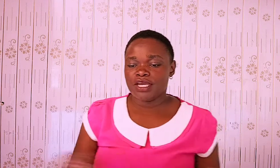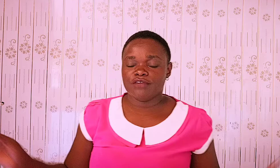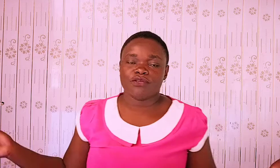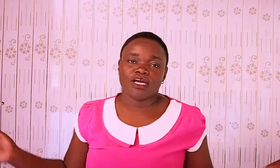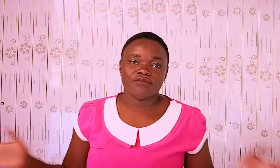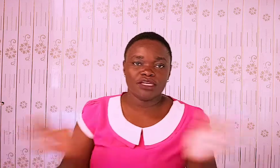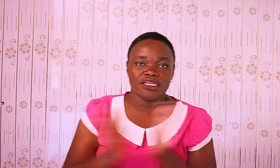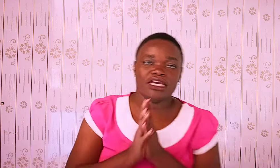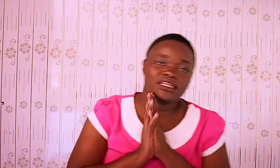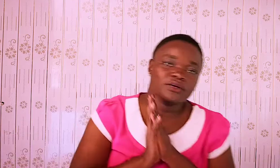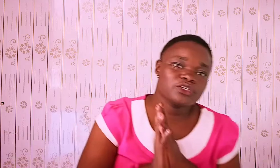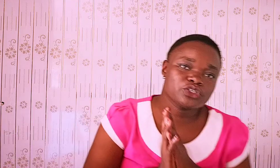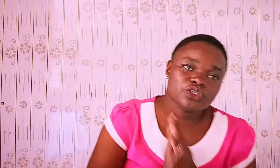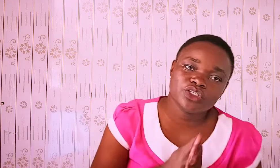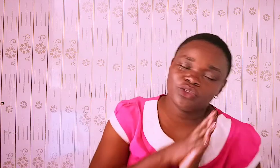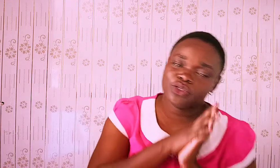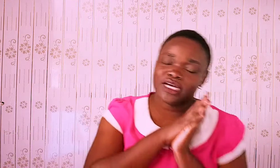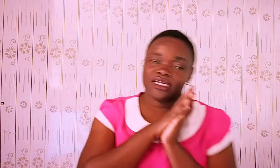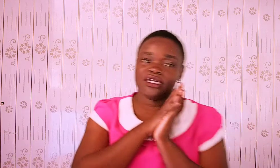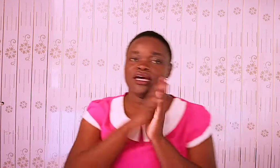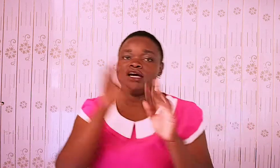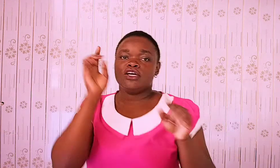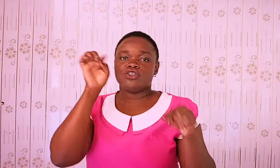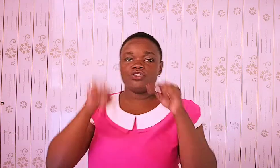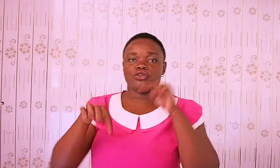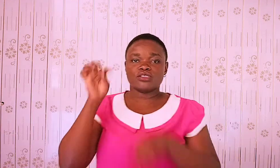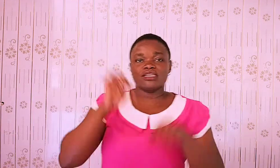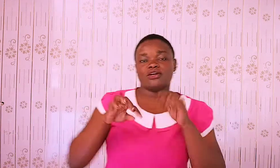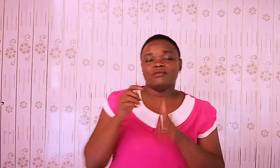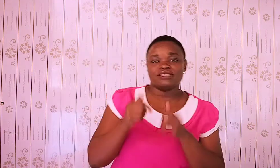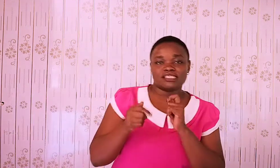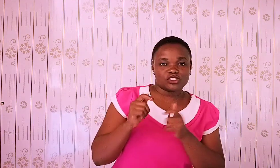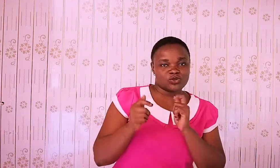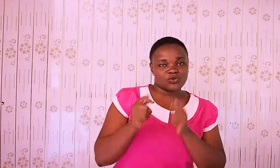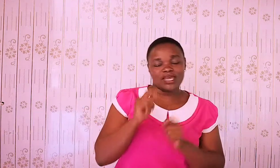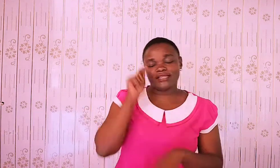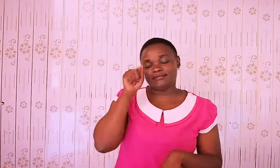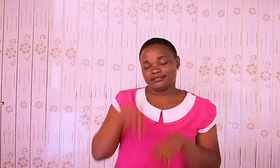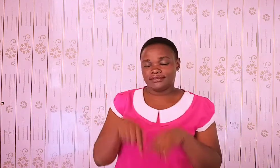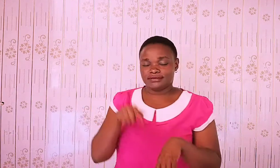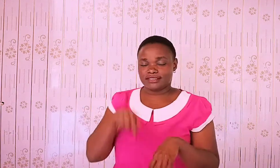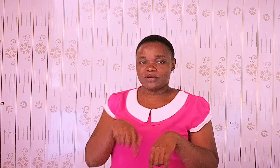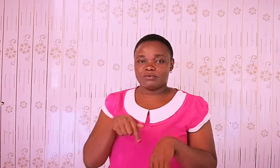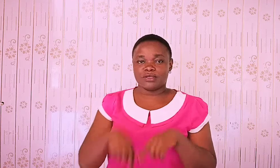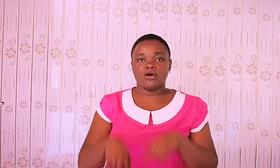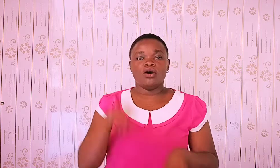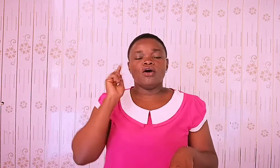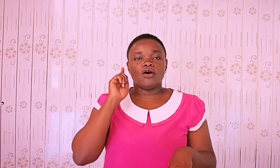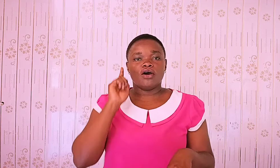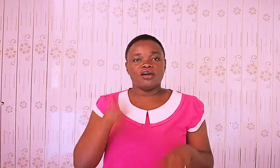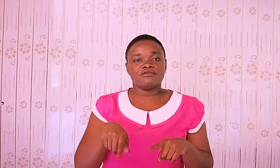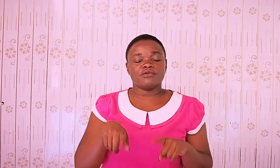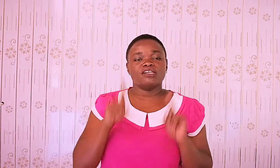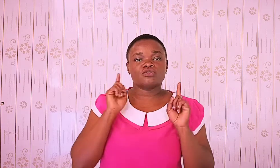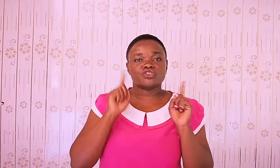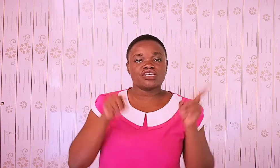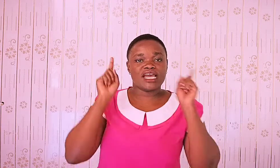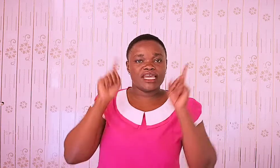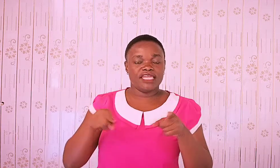If you have any other question, you can use the comment section down below. If you want to share